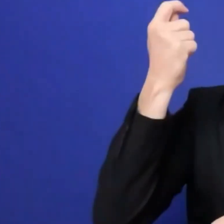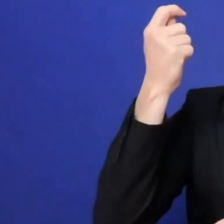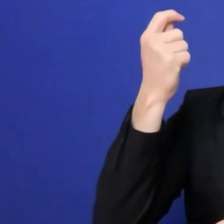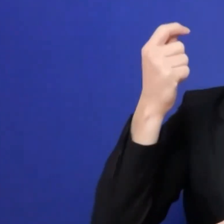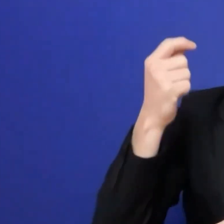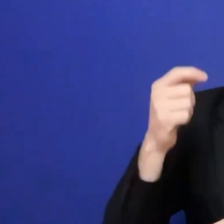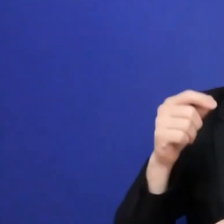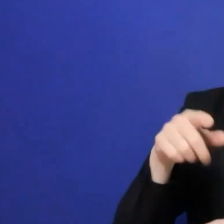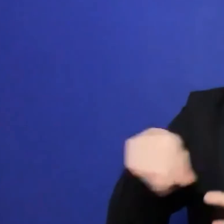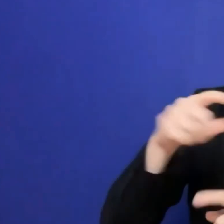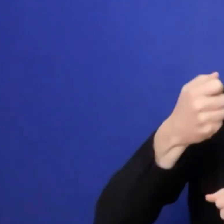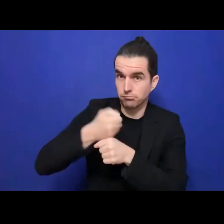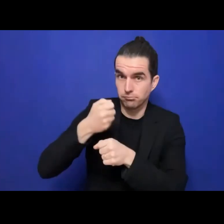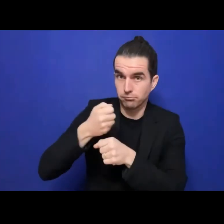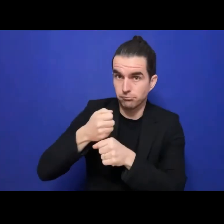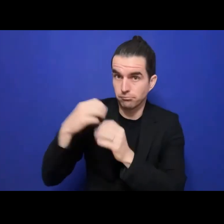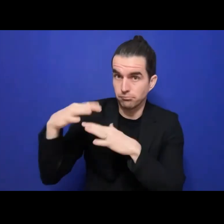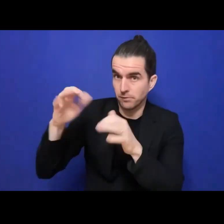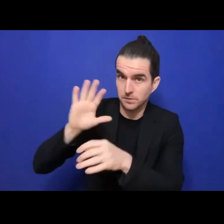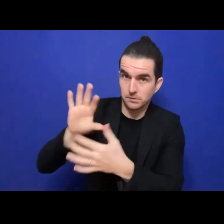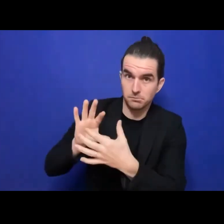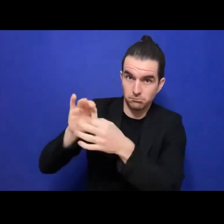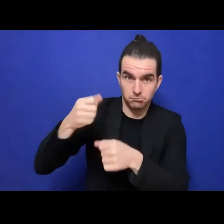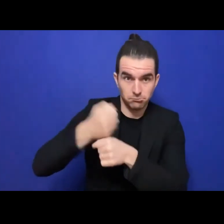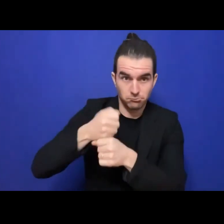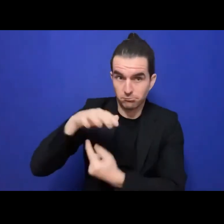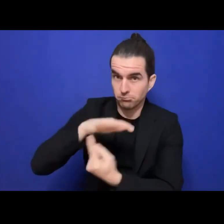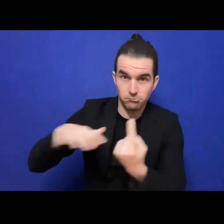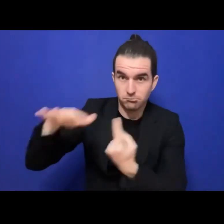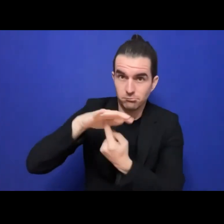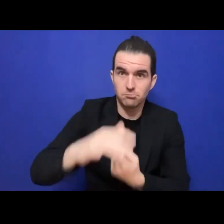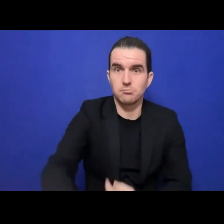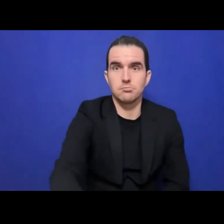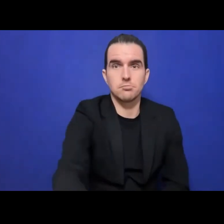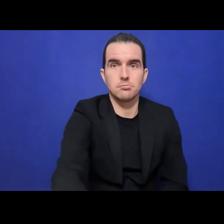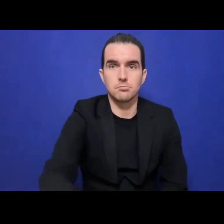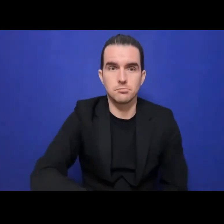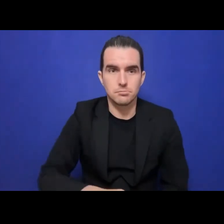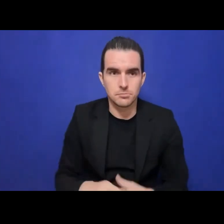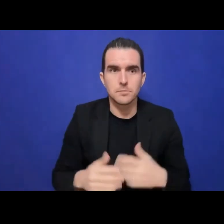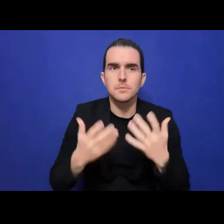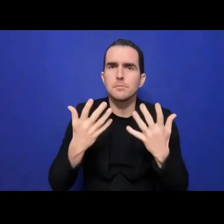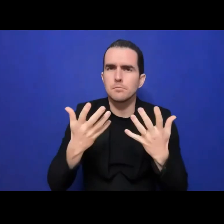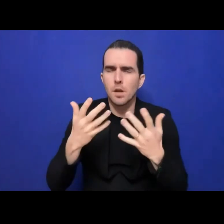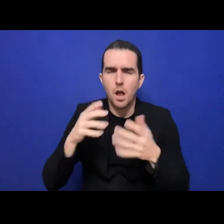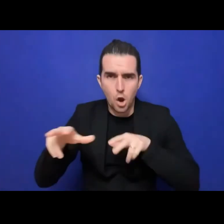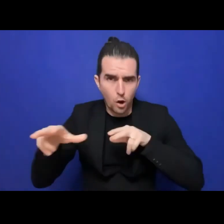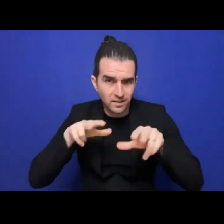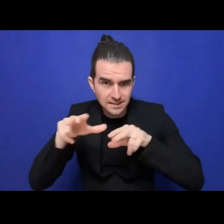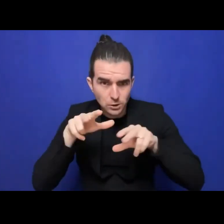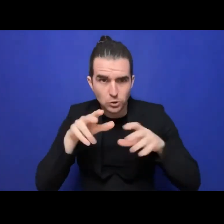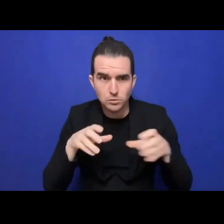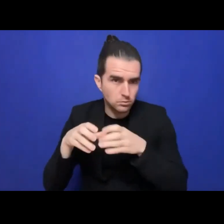pursuing advocacy financing for health system strengthening. And what we've been doing is ensuring that we